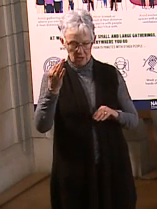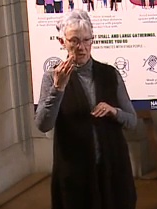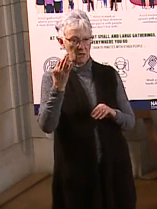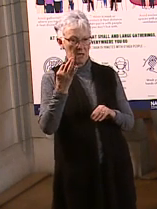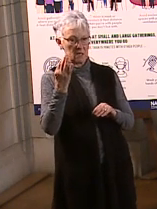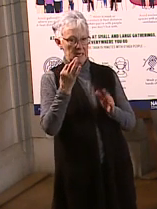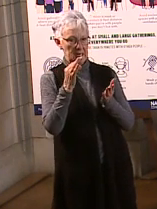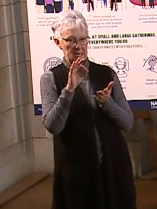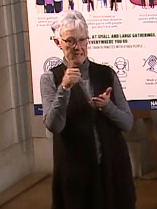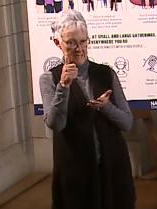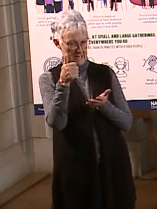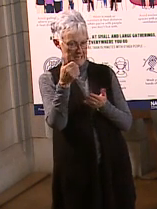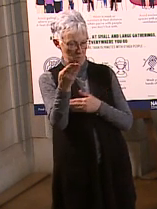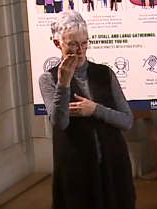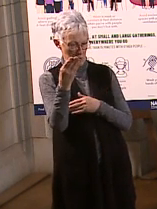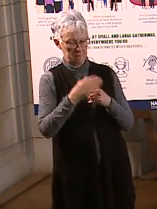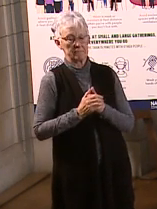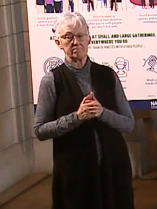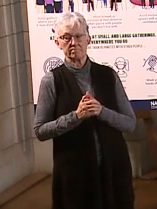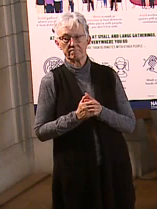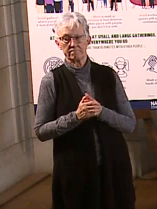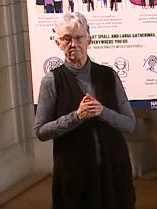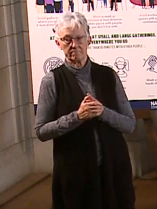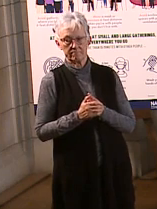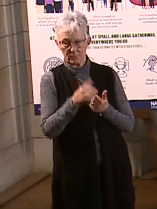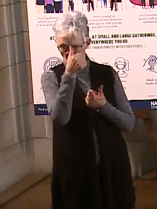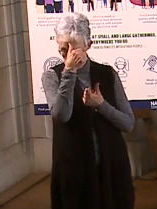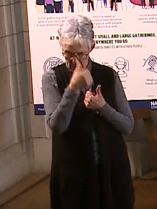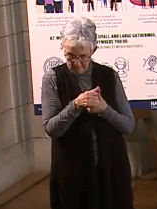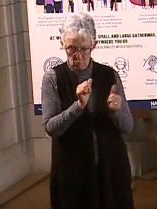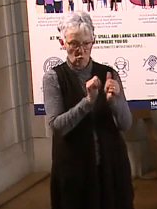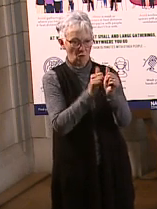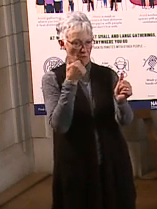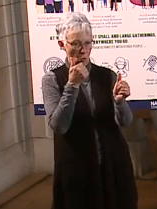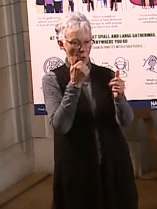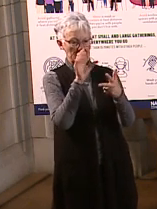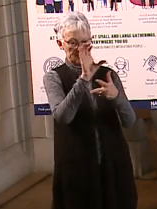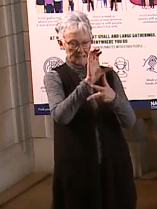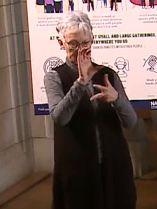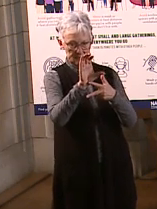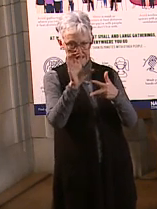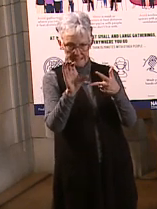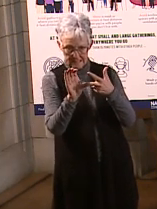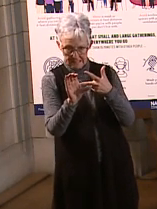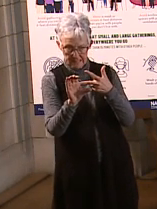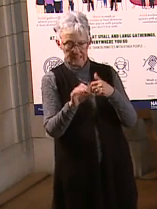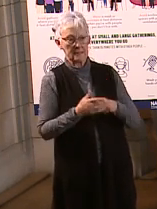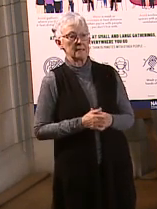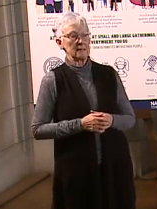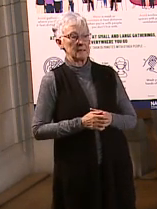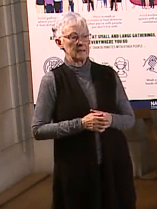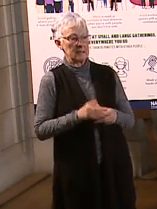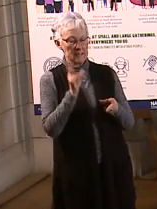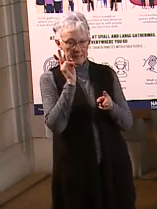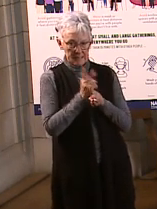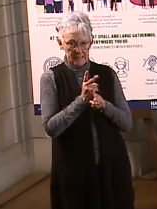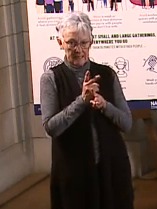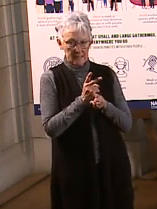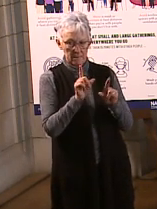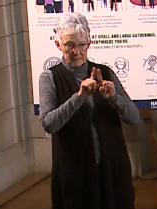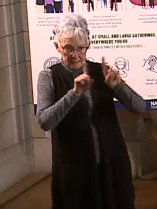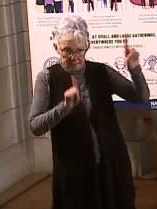Time. And please, again, remember to avoid the 3 C's, use the tools like keeping your distance, wearing a